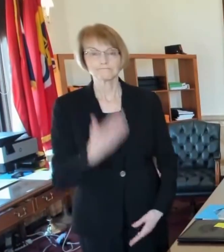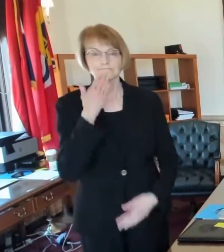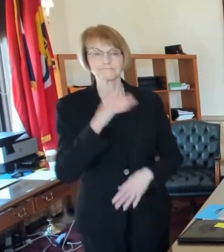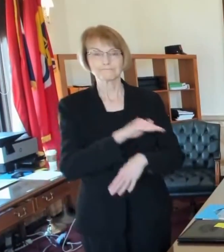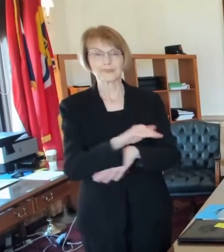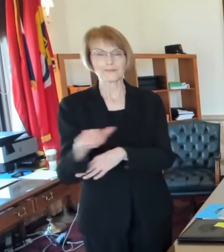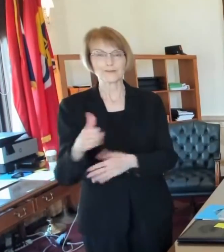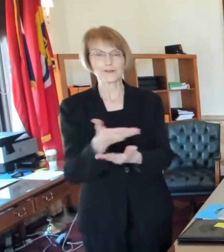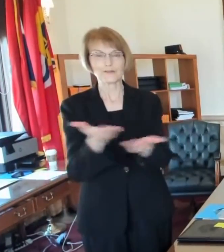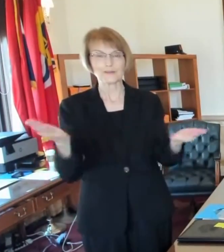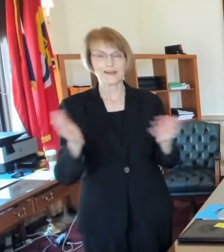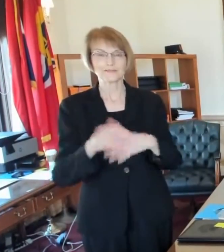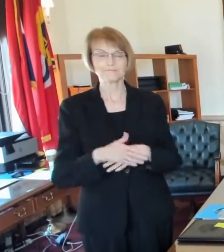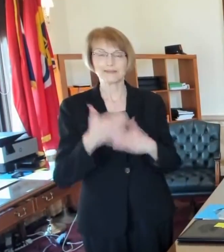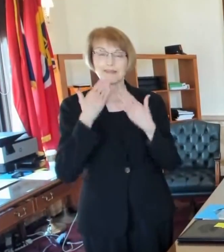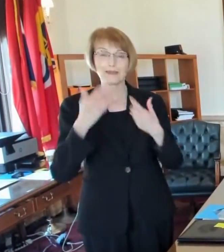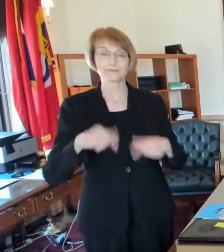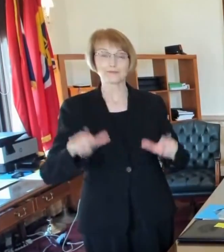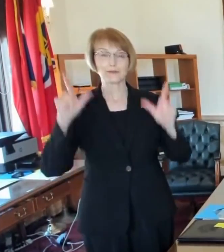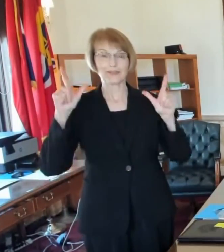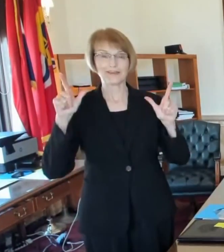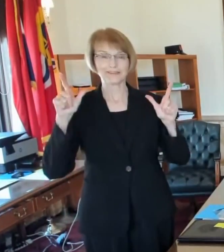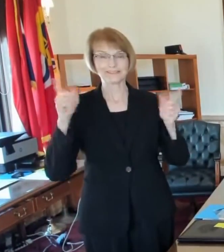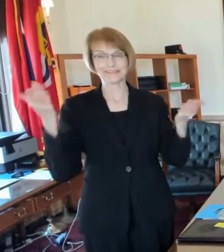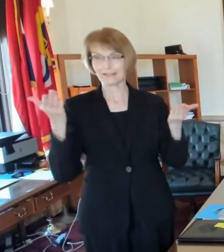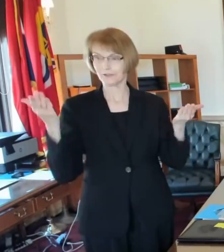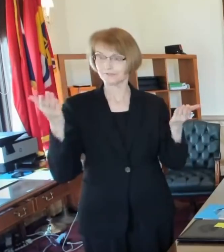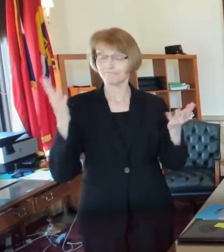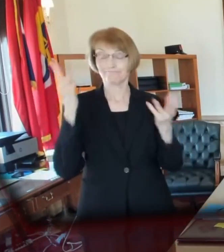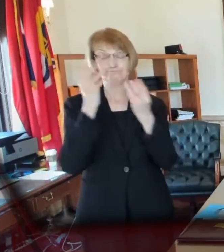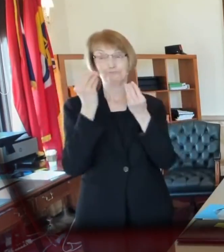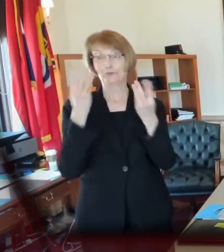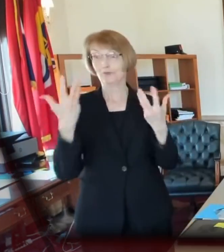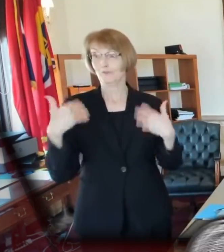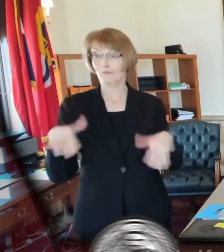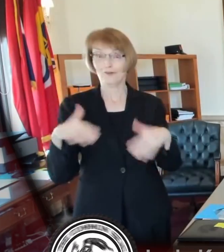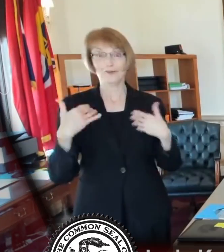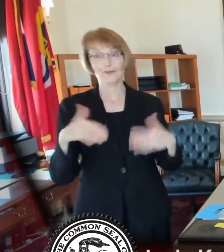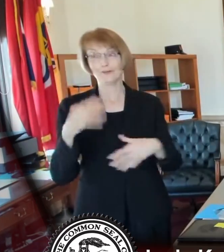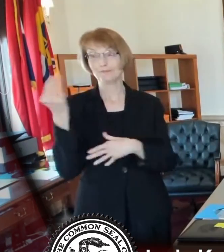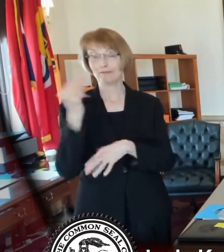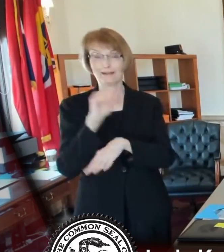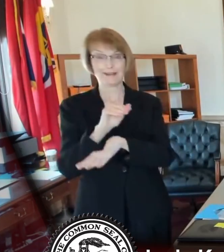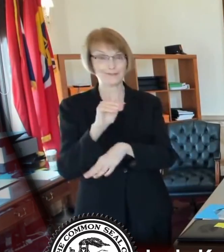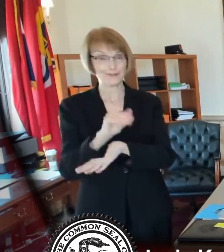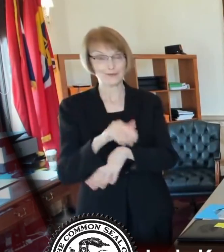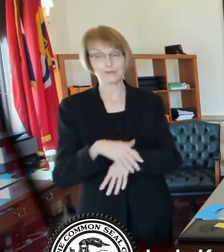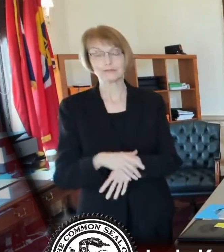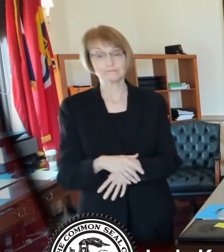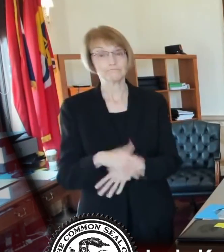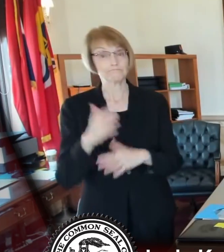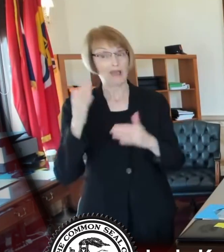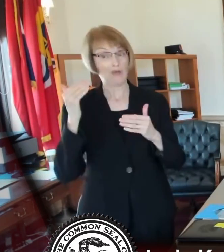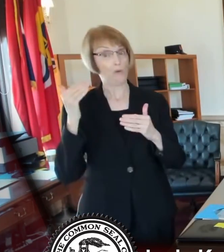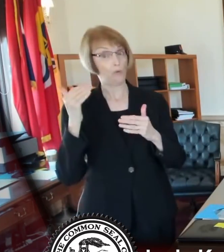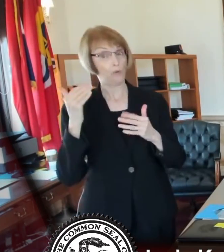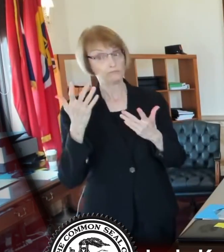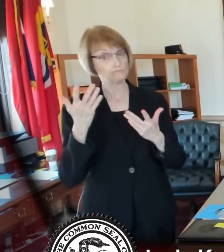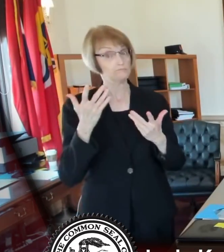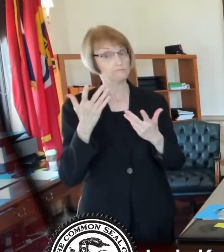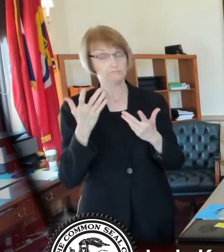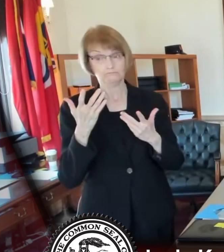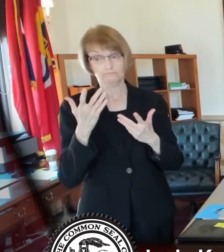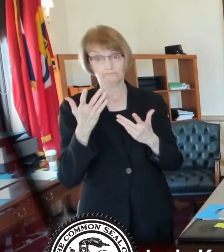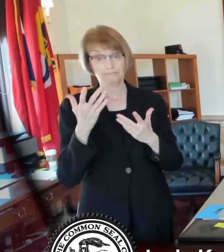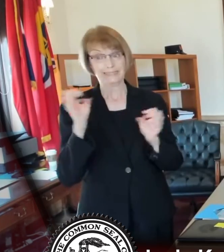Good afternoon, everybody. Thank you for being with us here on this beautiful Monday afternoon. I hope everybody had a